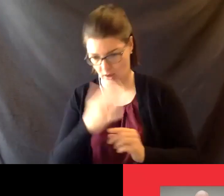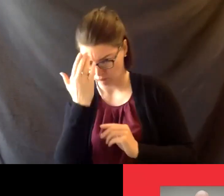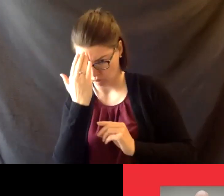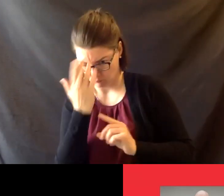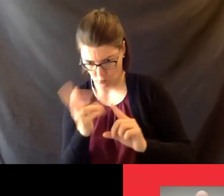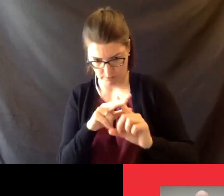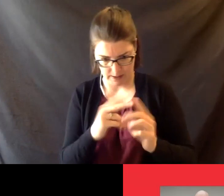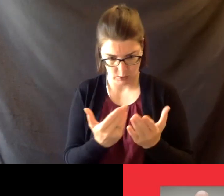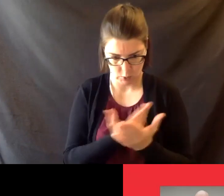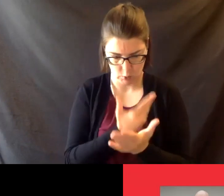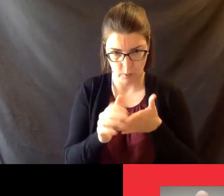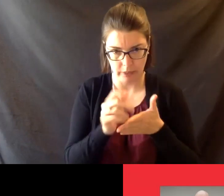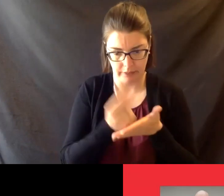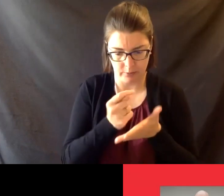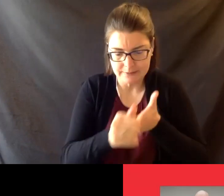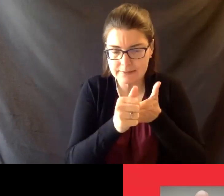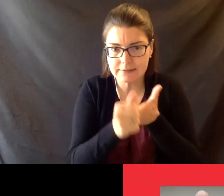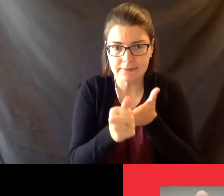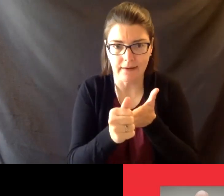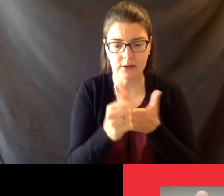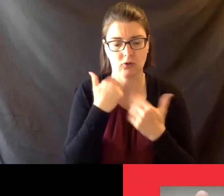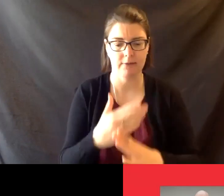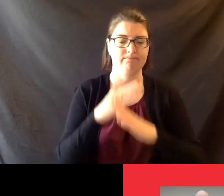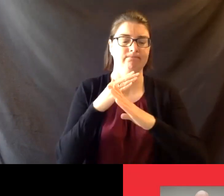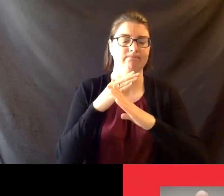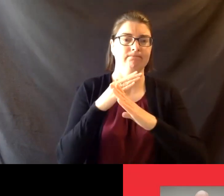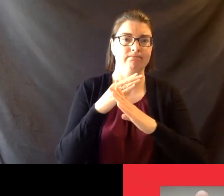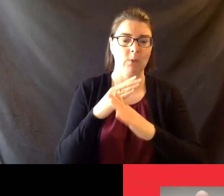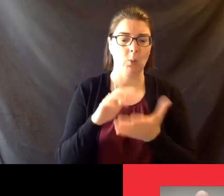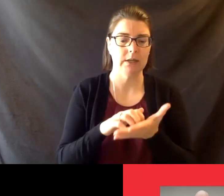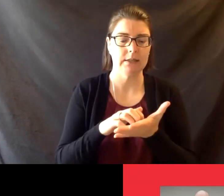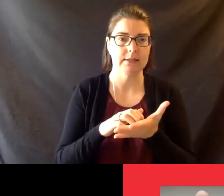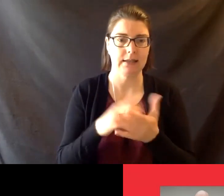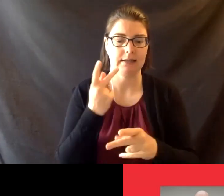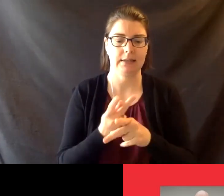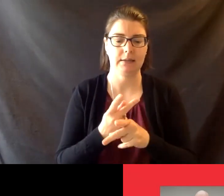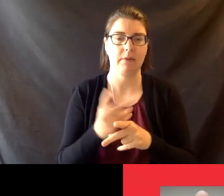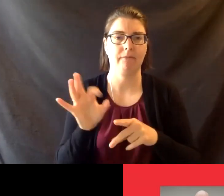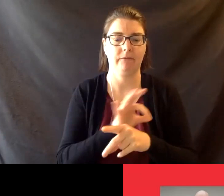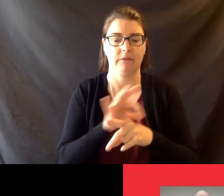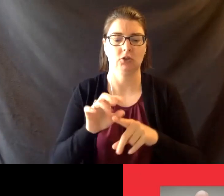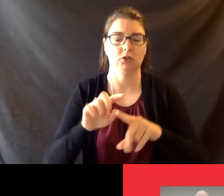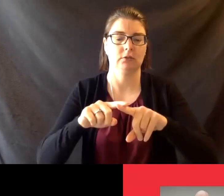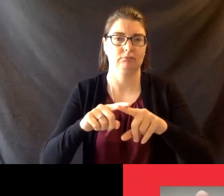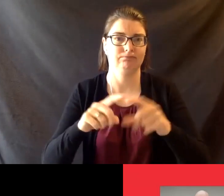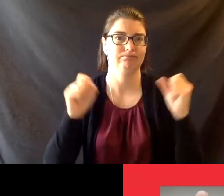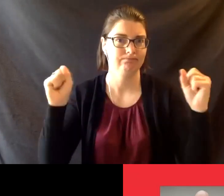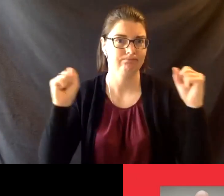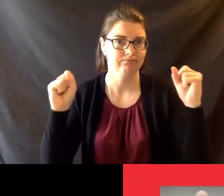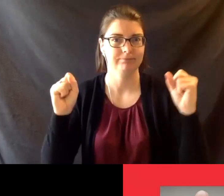guide new therapies that are ultimately aimed at preventing weakness and maintaining functional independence, much of what President Lunton already said. Thank